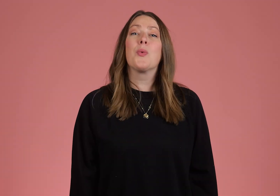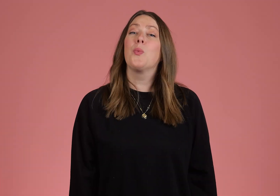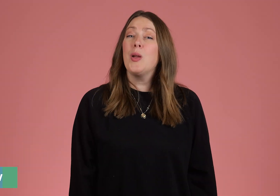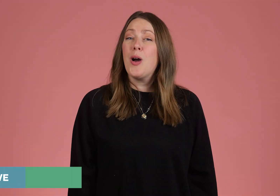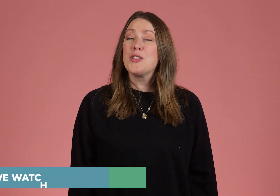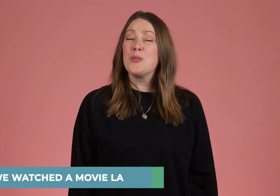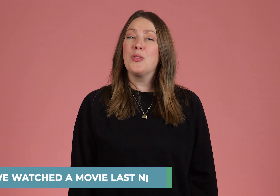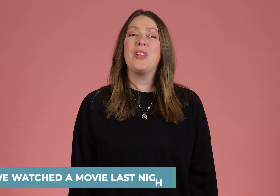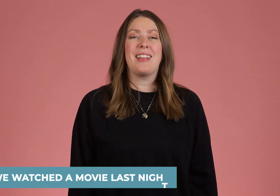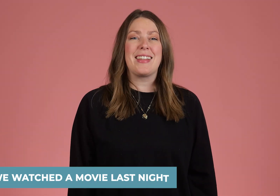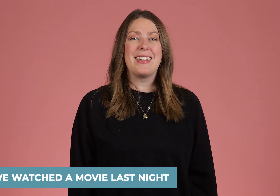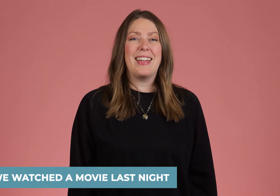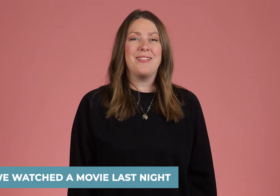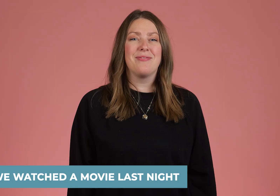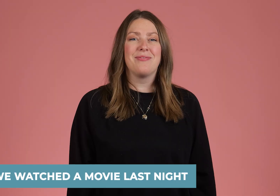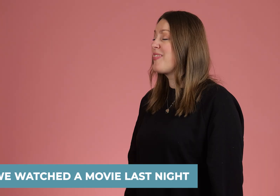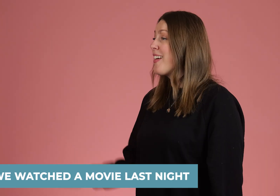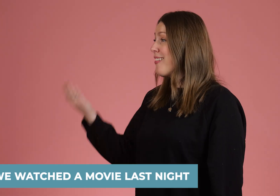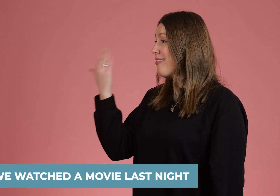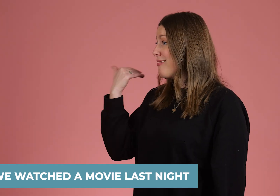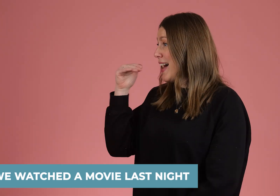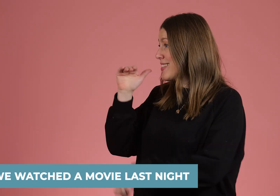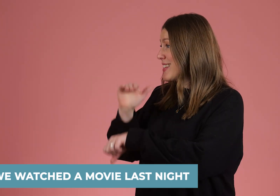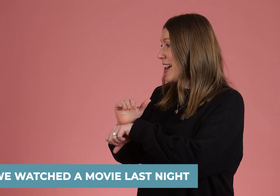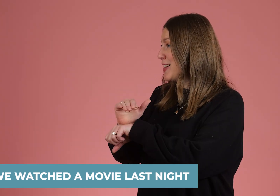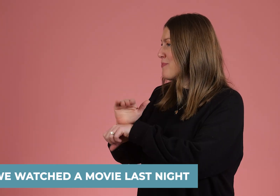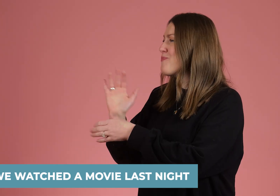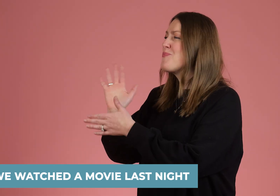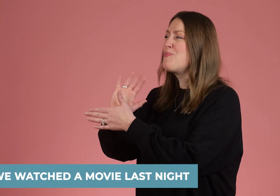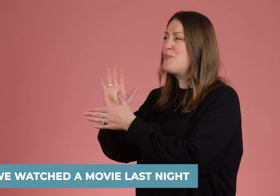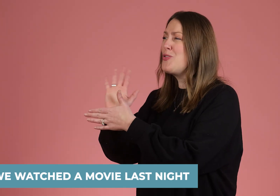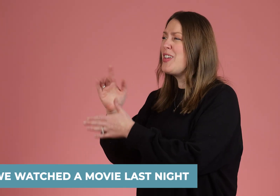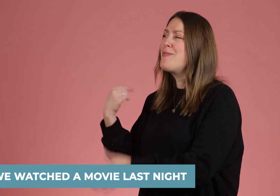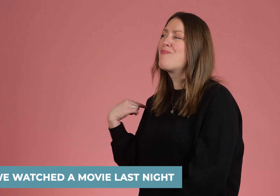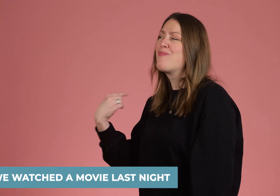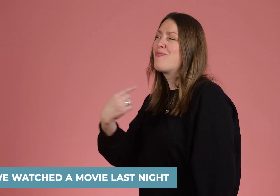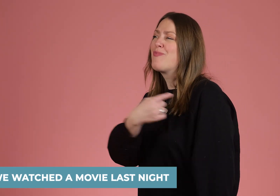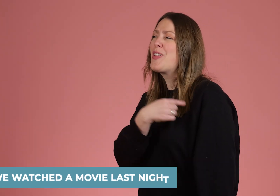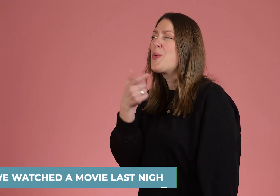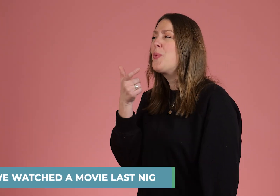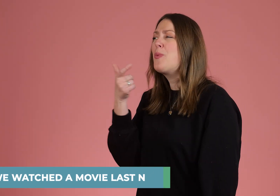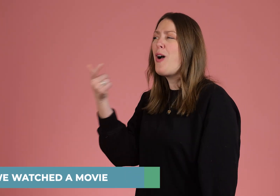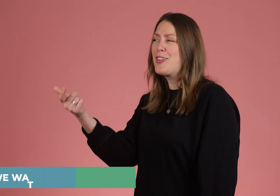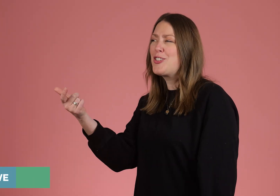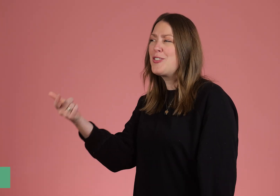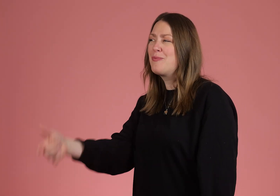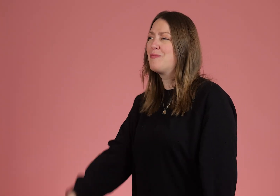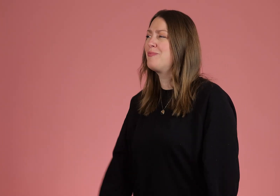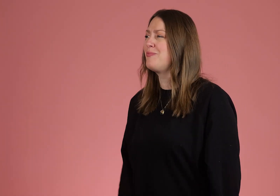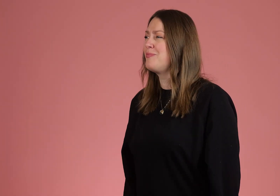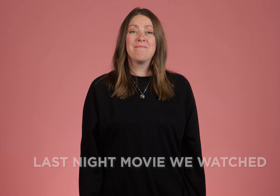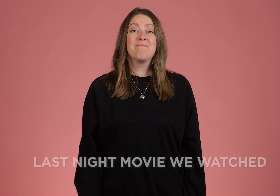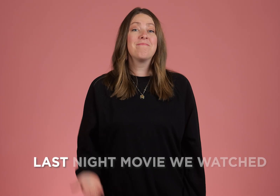We watched a movie last night. Last night, movie, we watched.